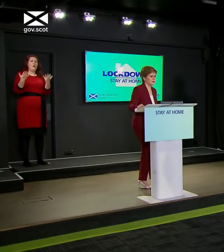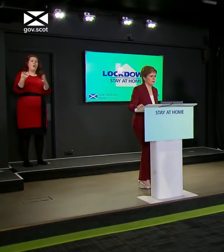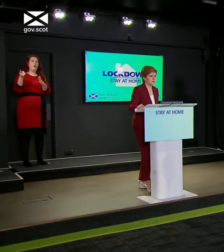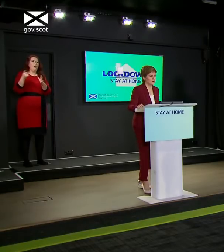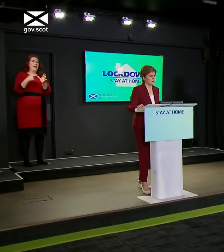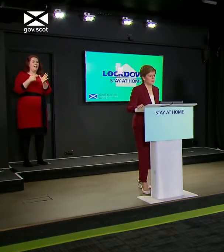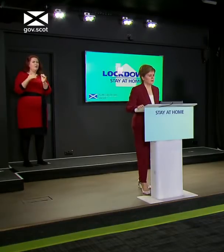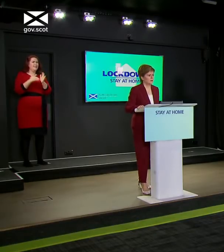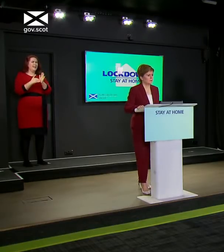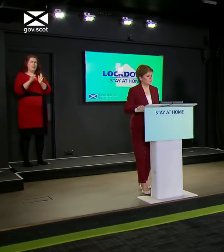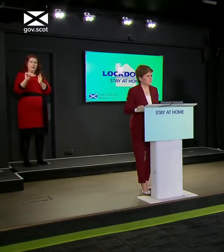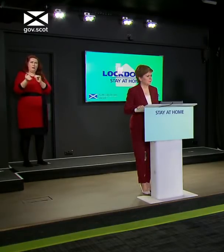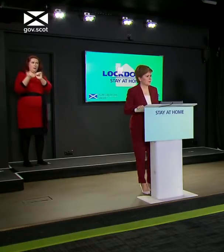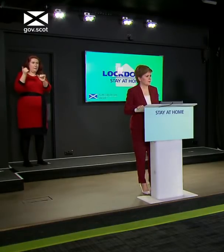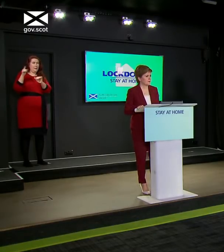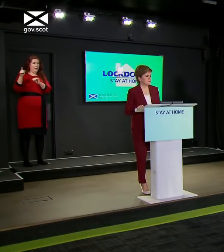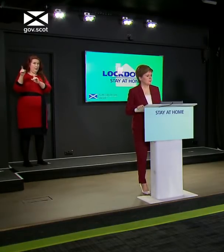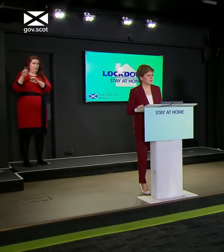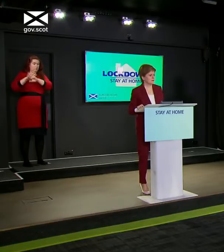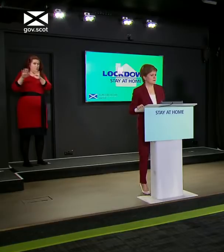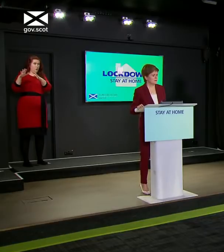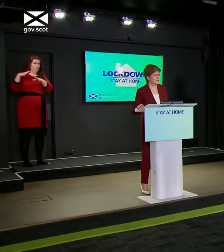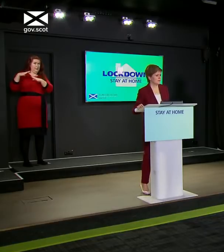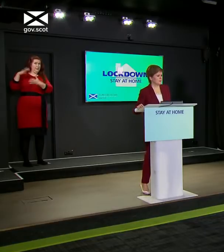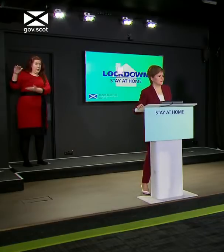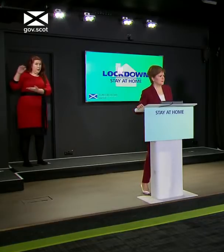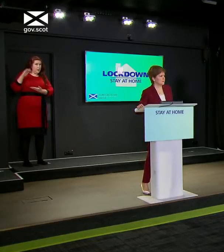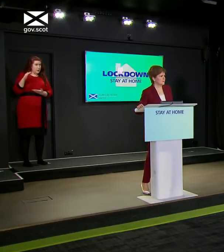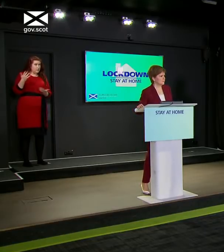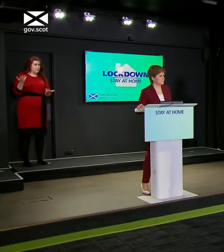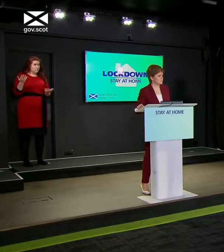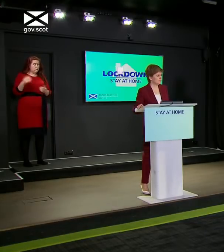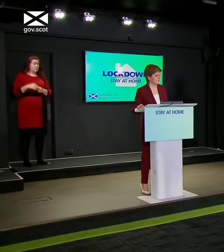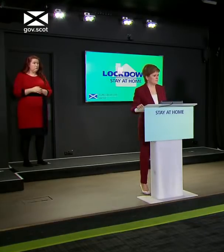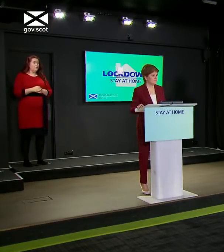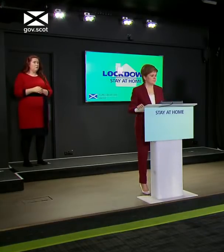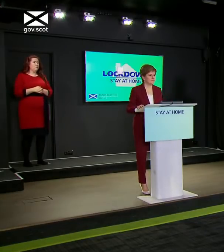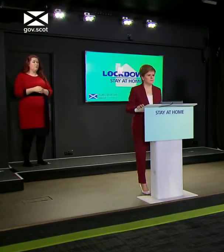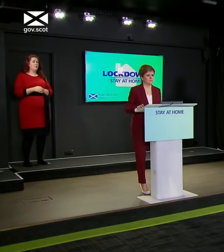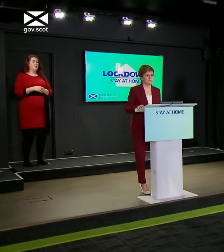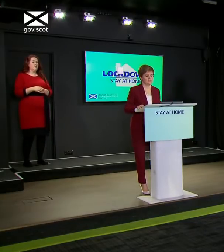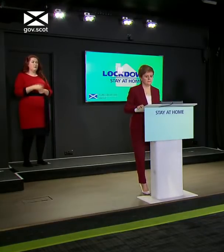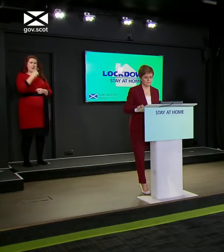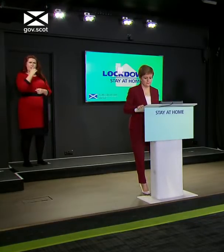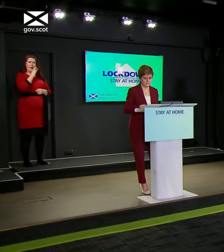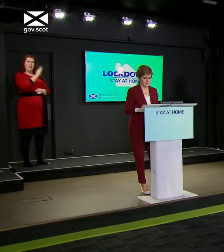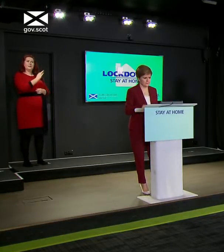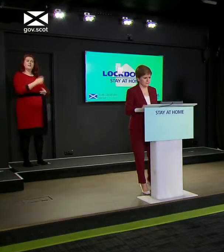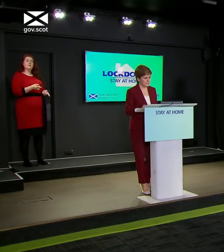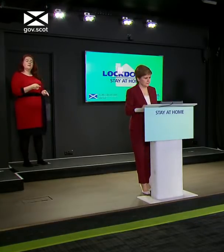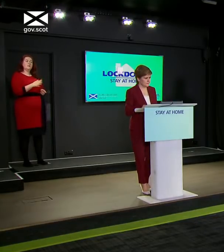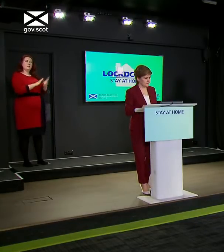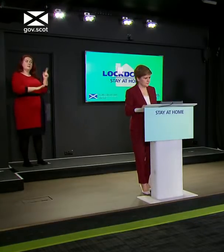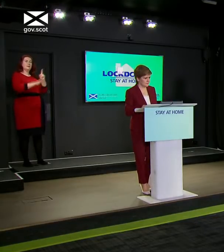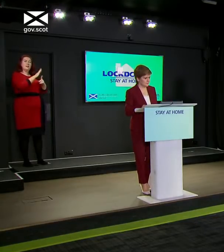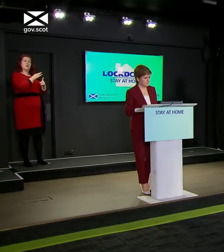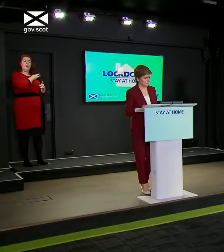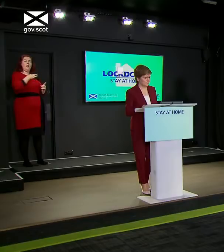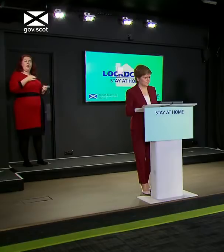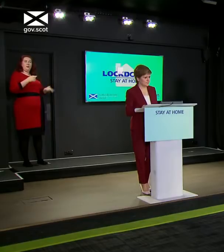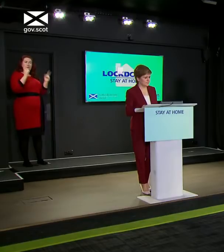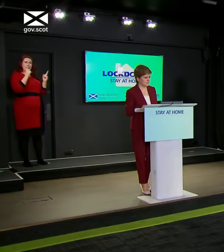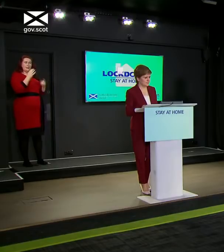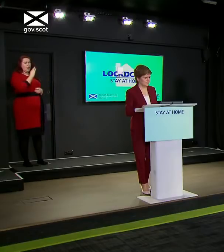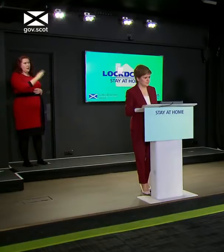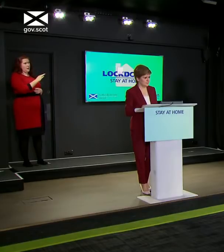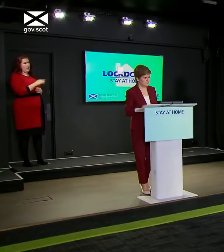to make enough doses of the vaccine? And also, if I may, to the National Clinical Director,